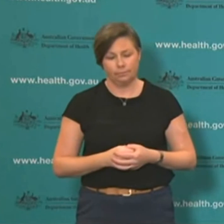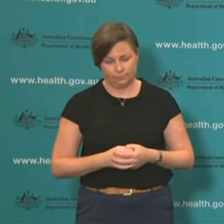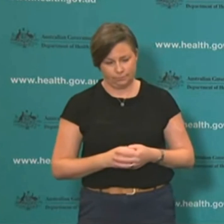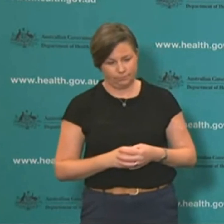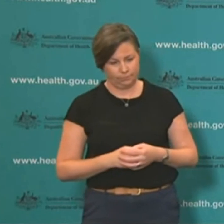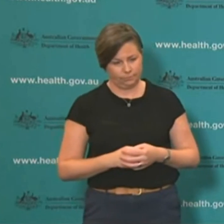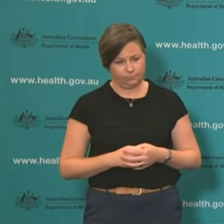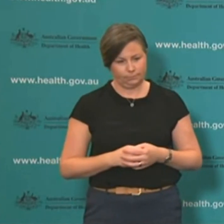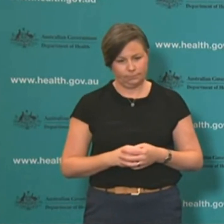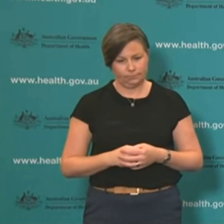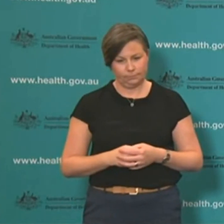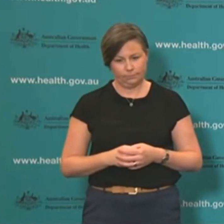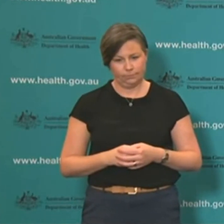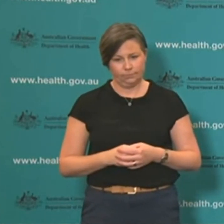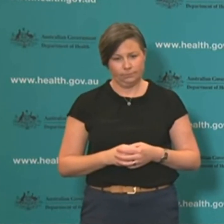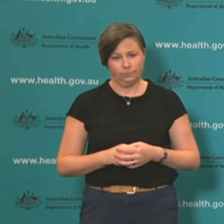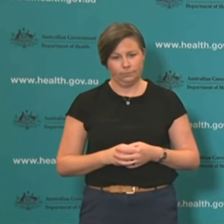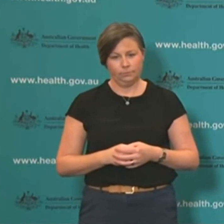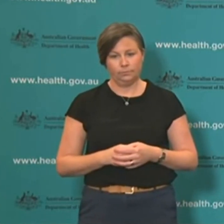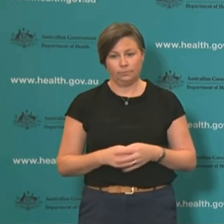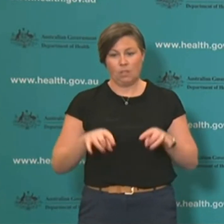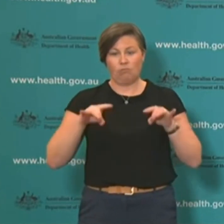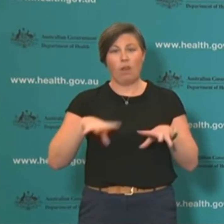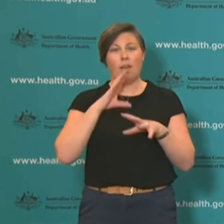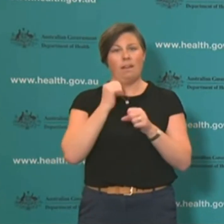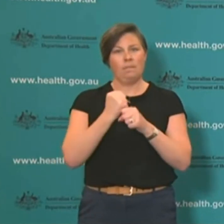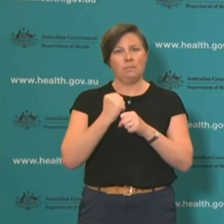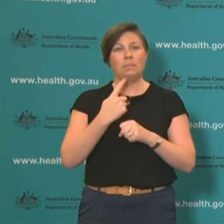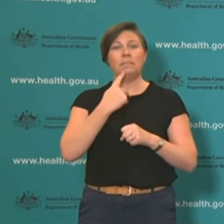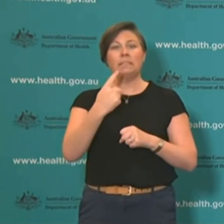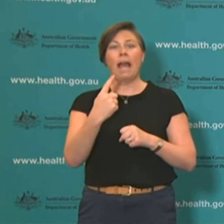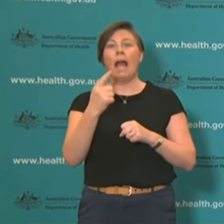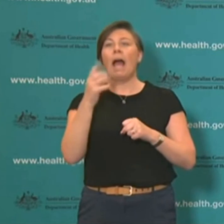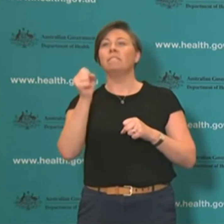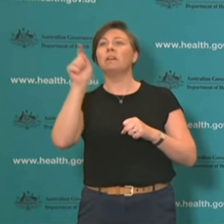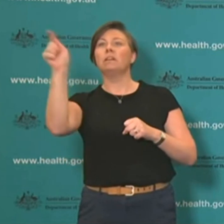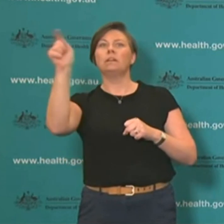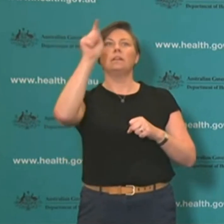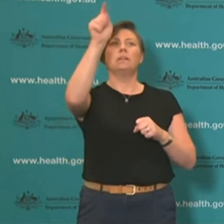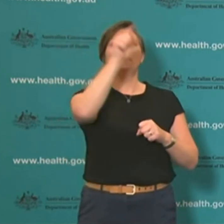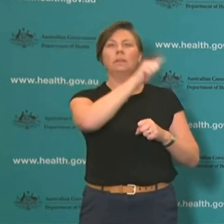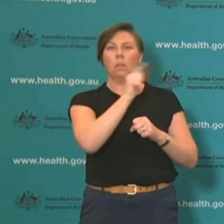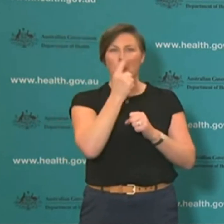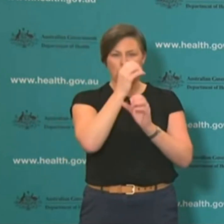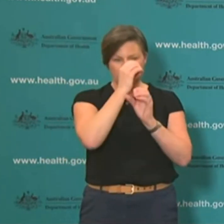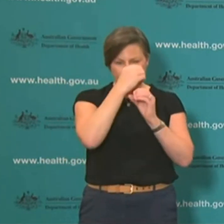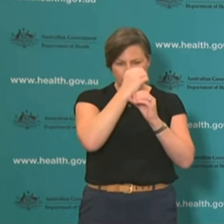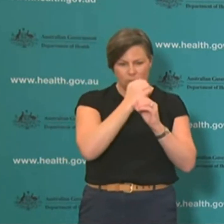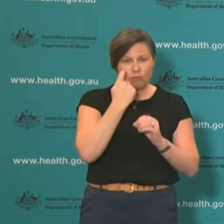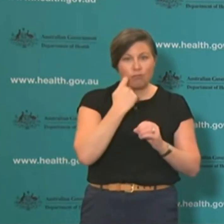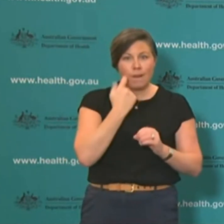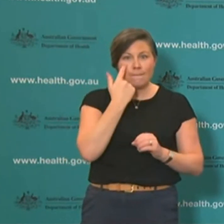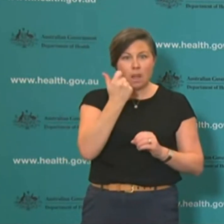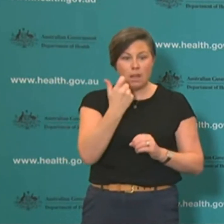procurement negotiations with leading vaccine candidates around the world. How close is Australia to signing a deal with manufacturers